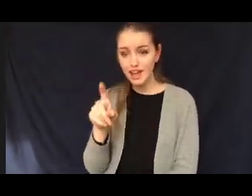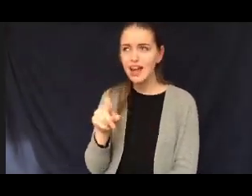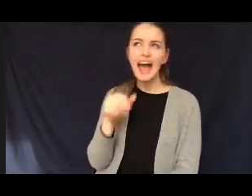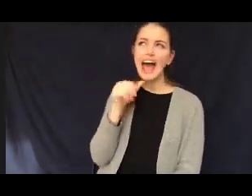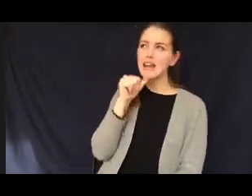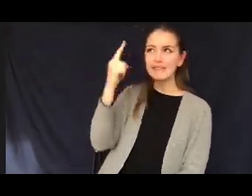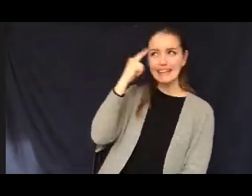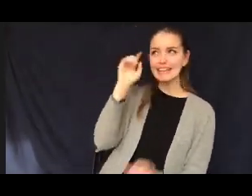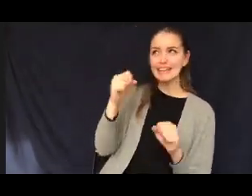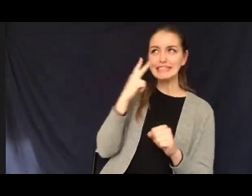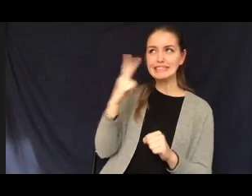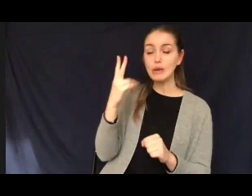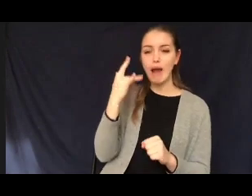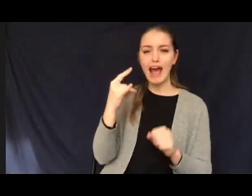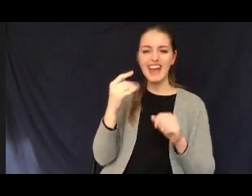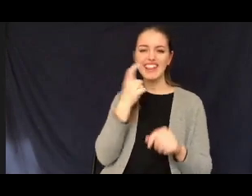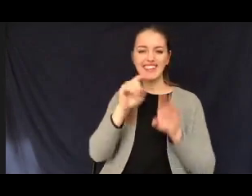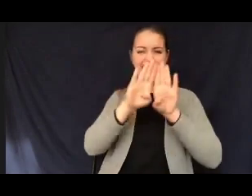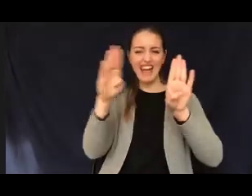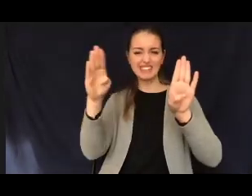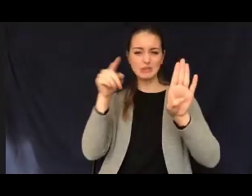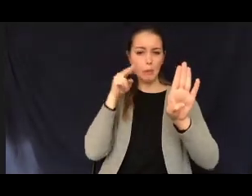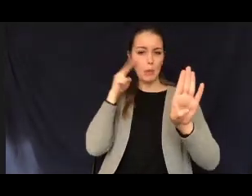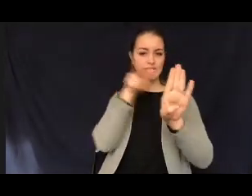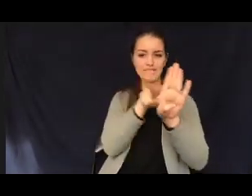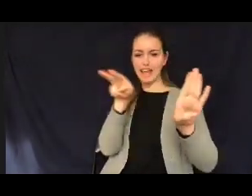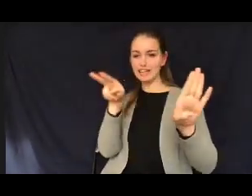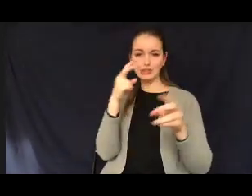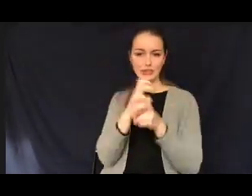There's a lot of reflection going on Can here. you go point it out?